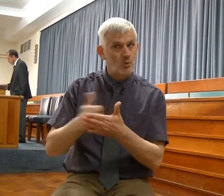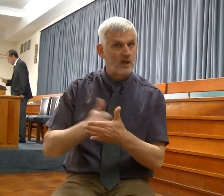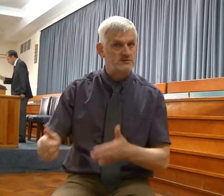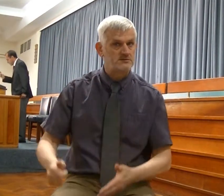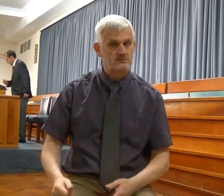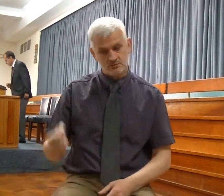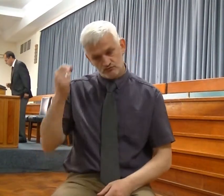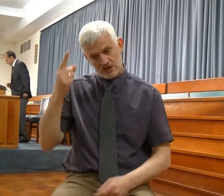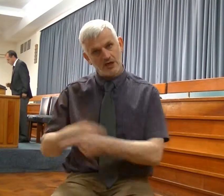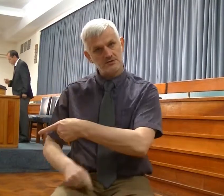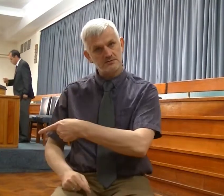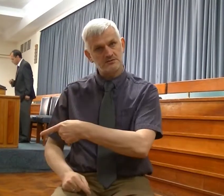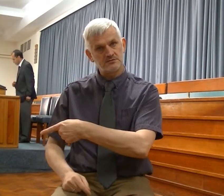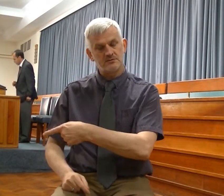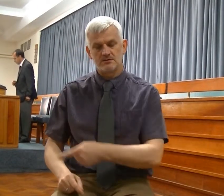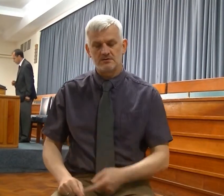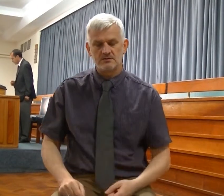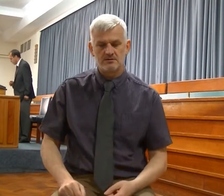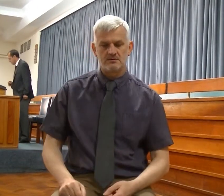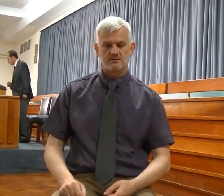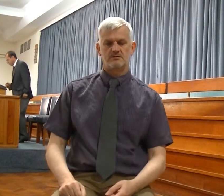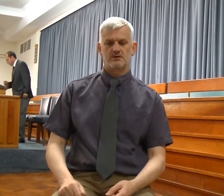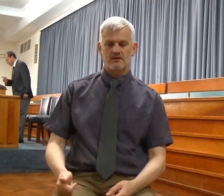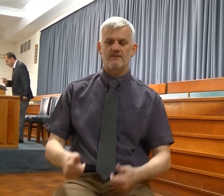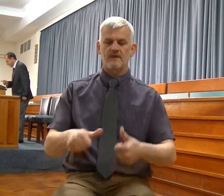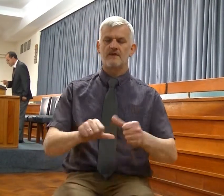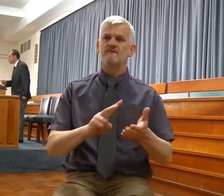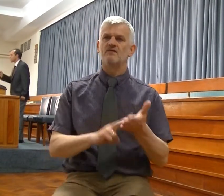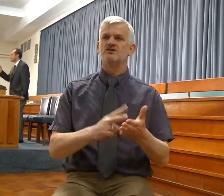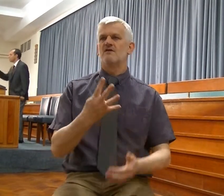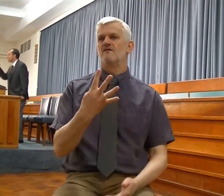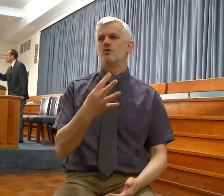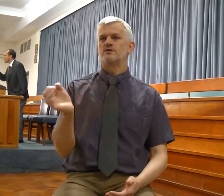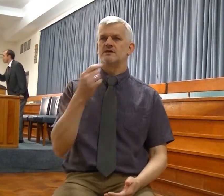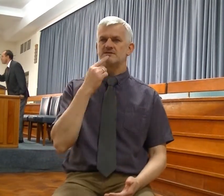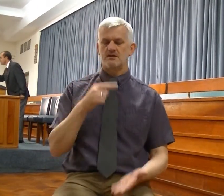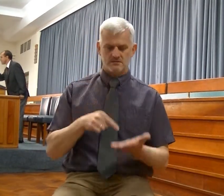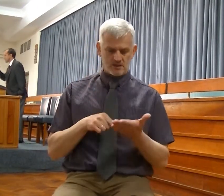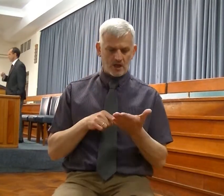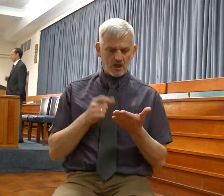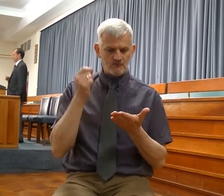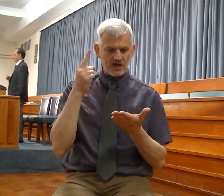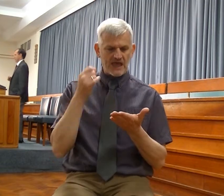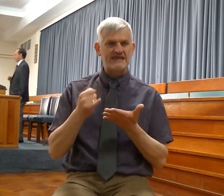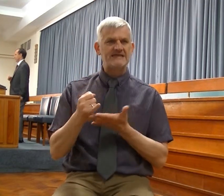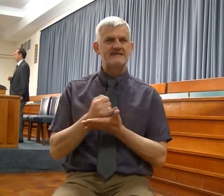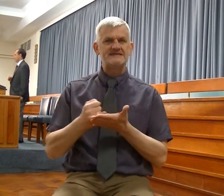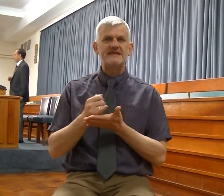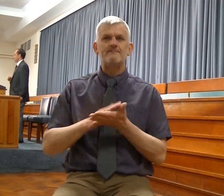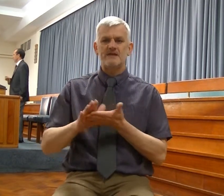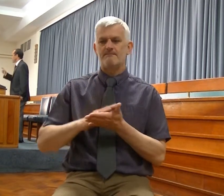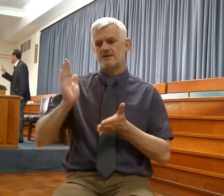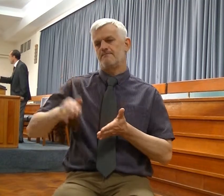has realized. But second, in verse 40, he realized that sin must be punished.